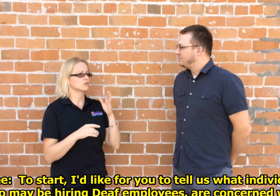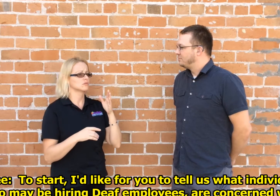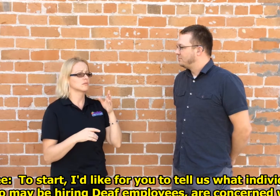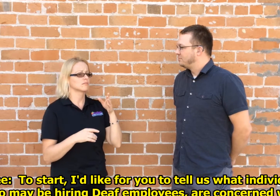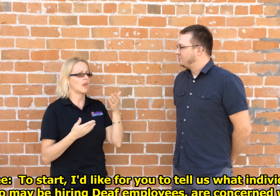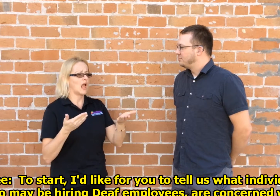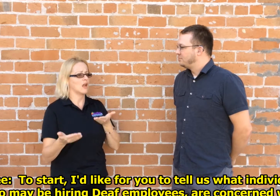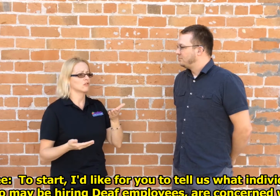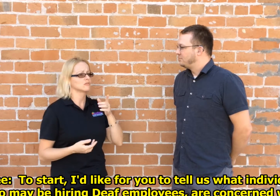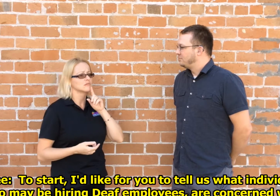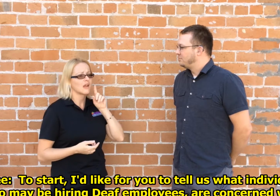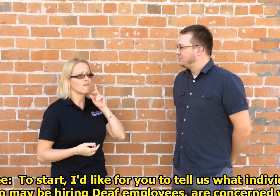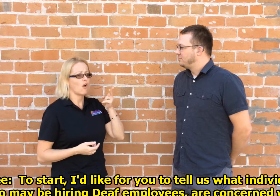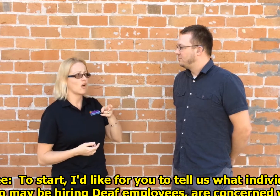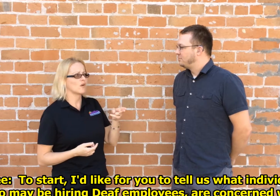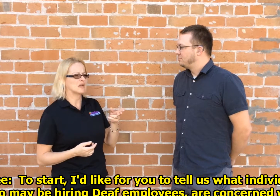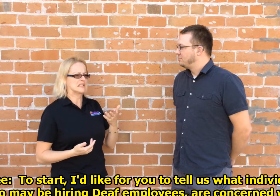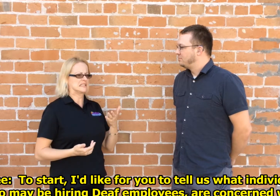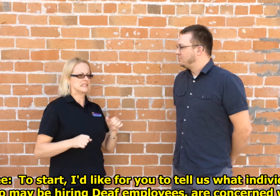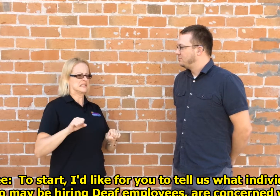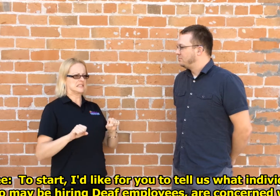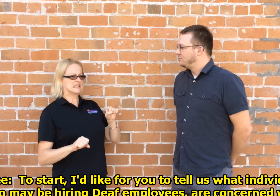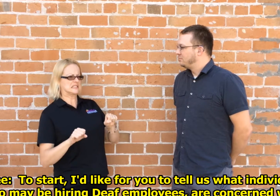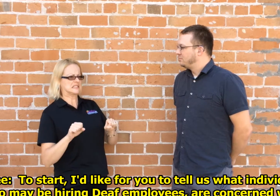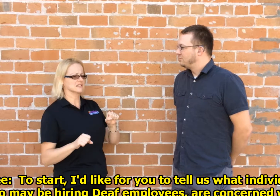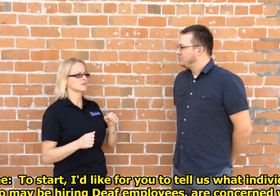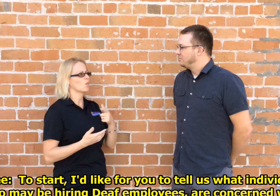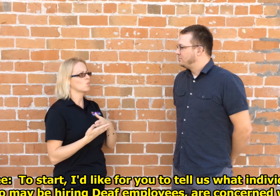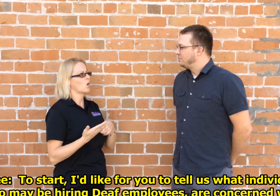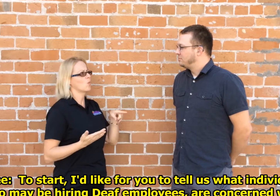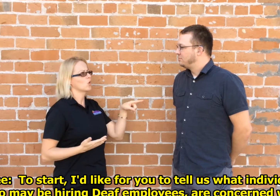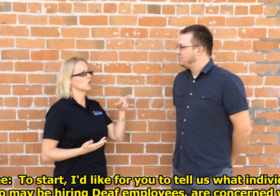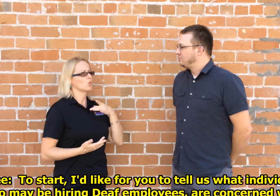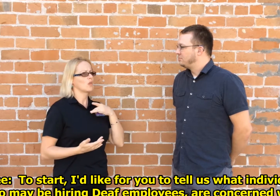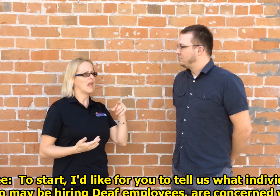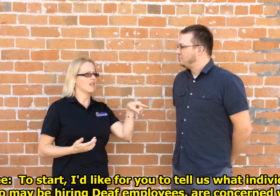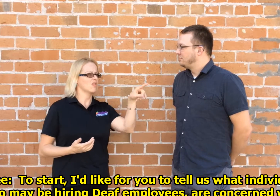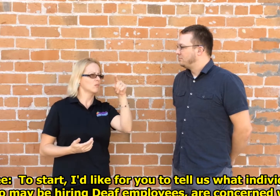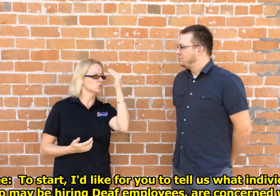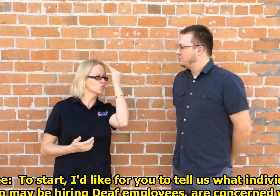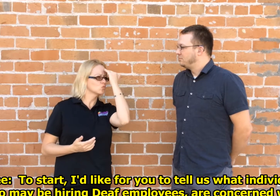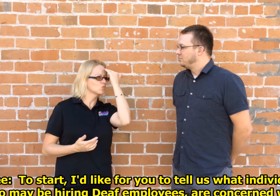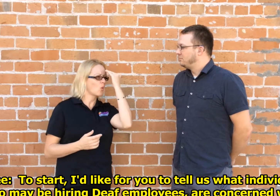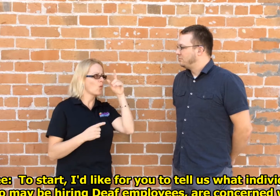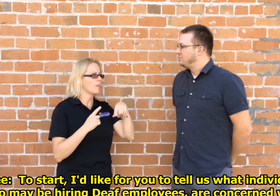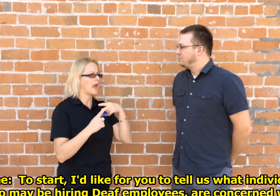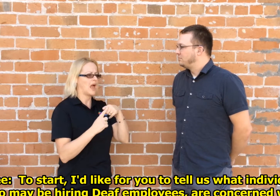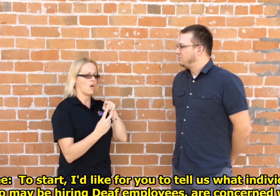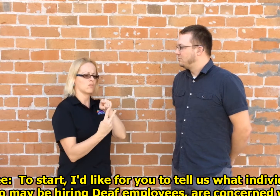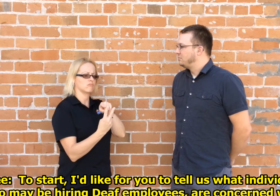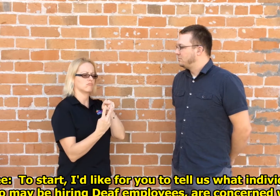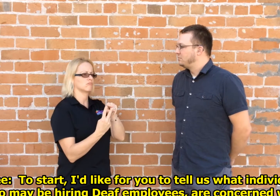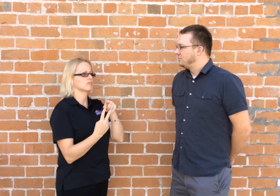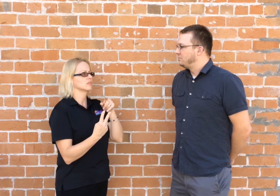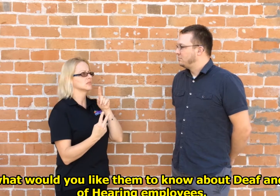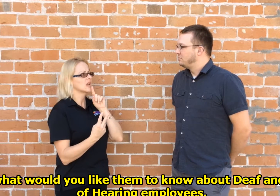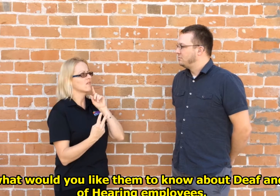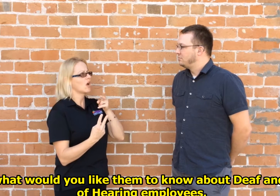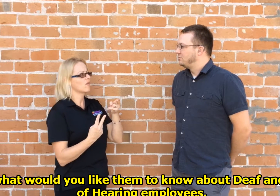To start, I'd like for you to tell us what individuals who may be hiring deaf employees are concerned with, and what would you like